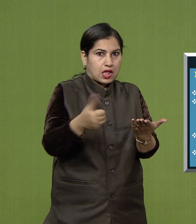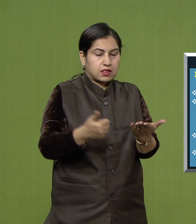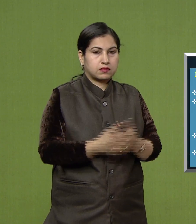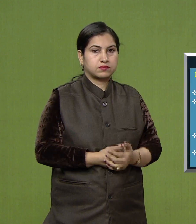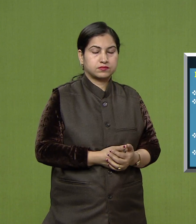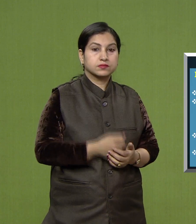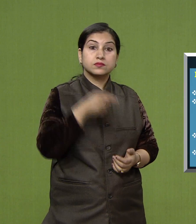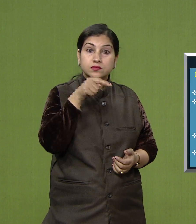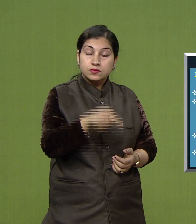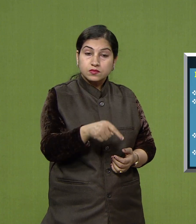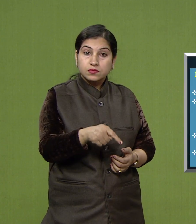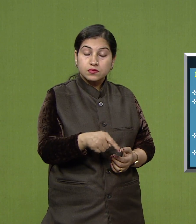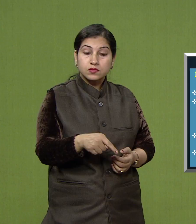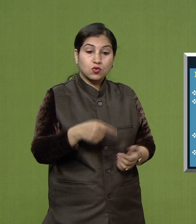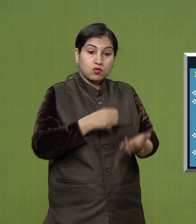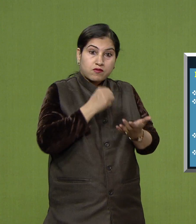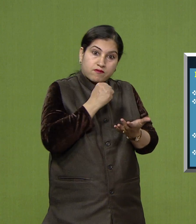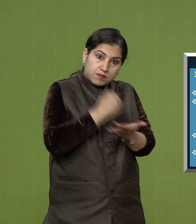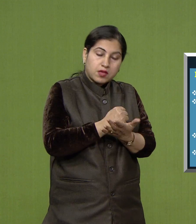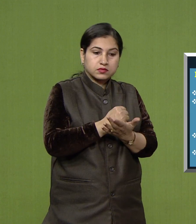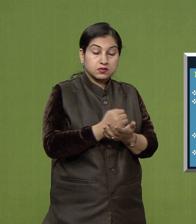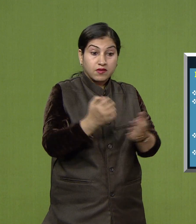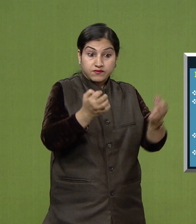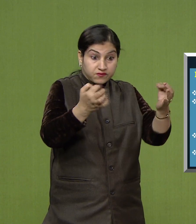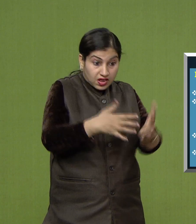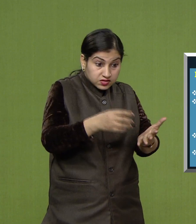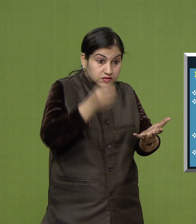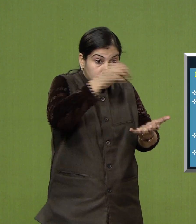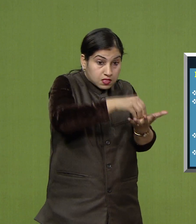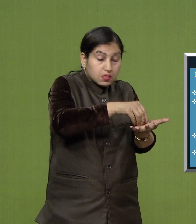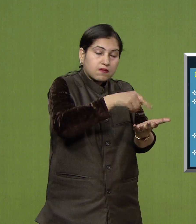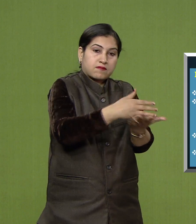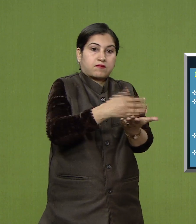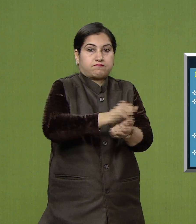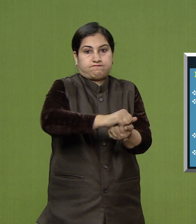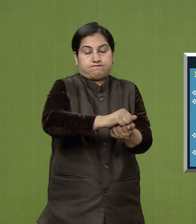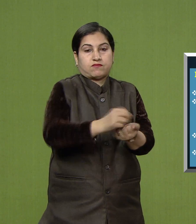Hence, as far as possible, remove the stain when it is still fresh.